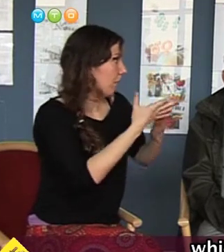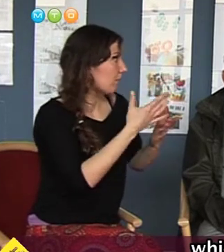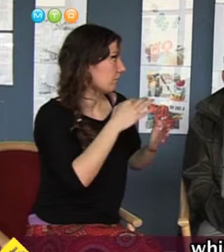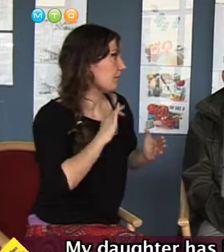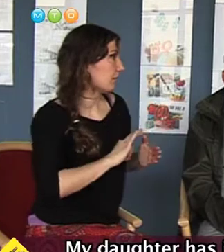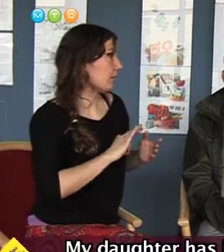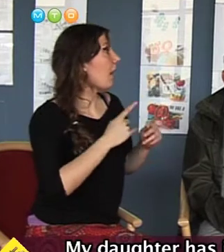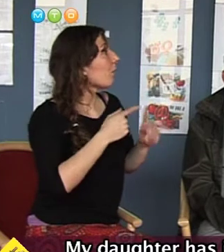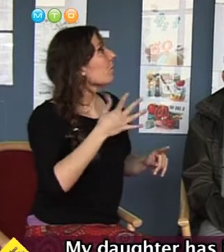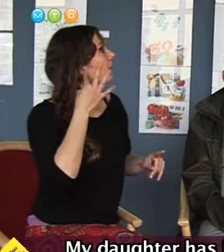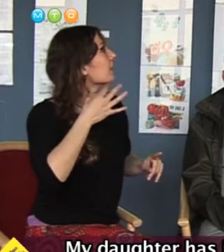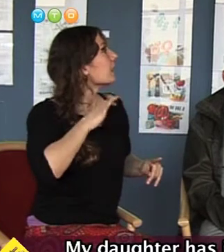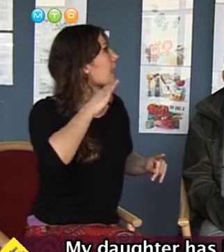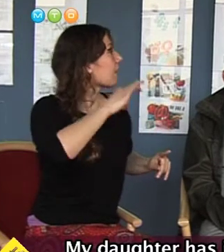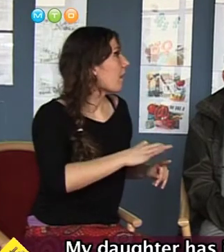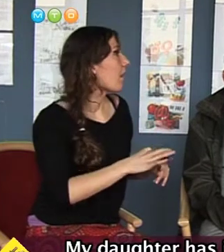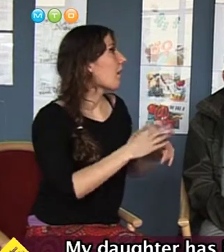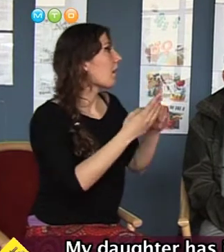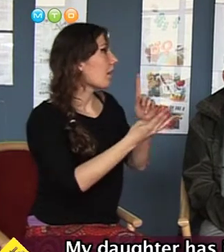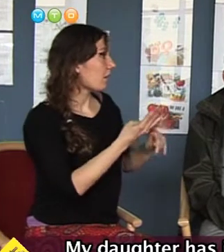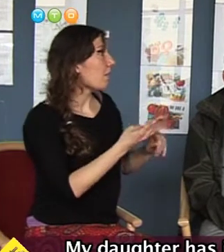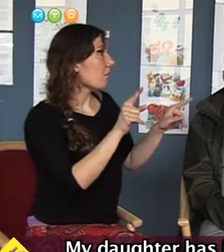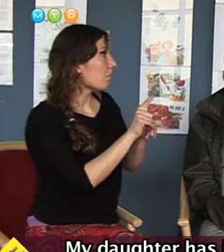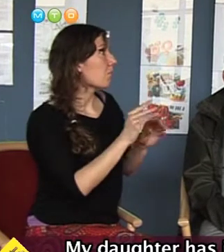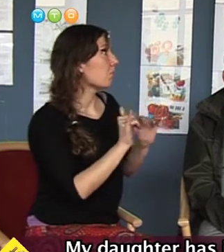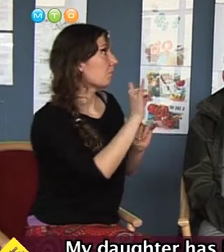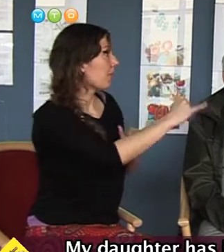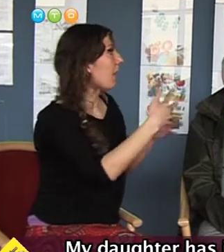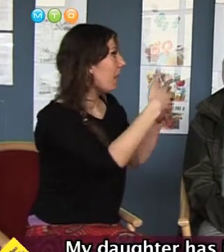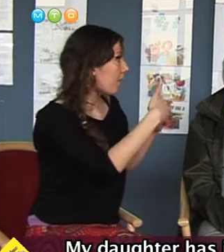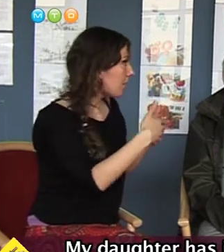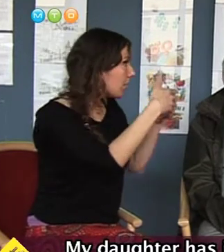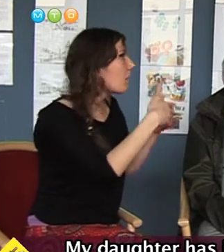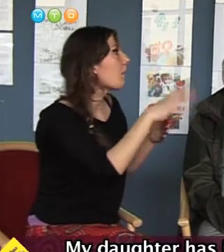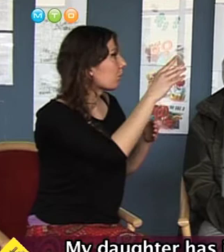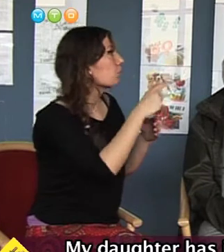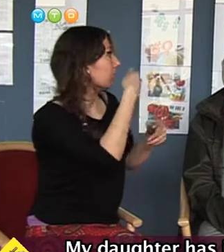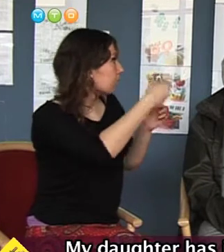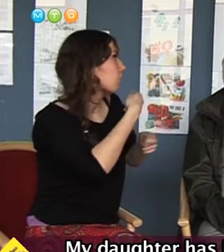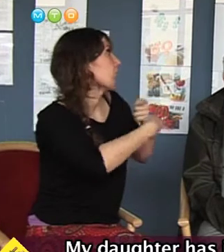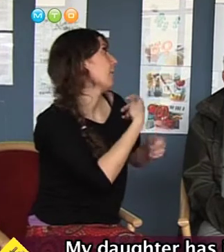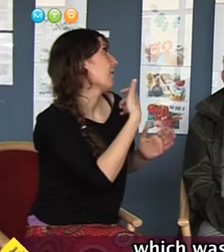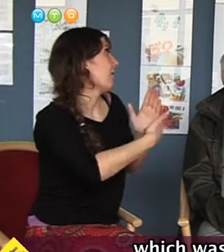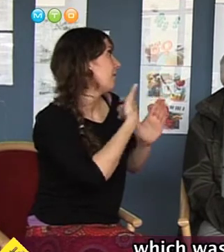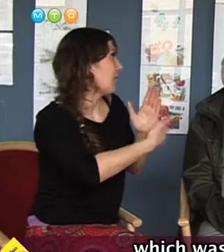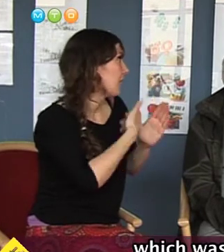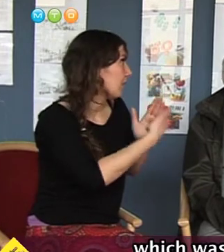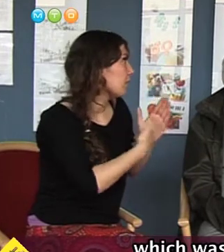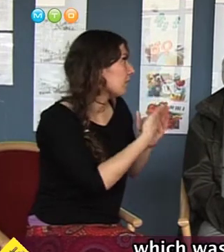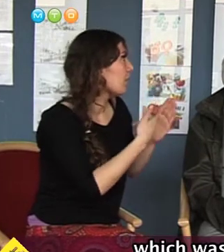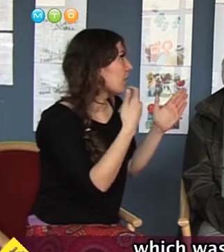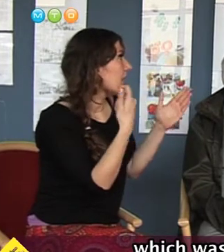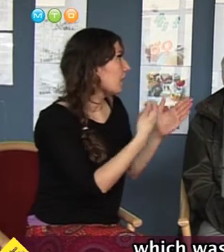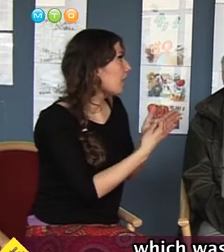And my daughter has just completed a feature film in America, which is a really very good film, which was shot in